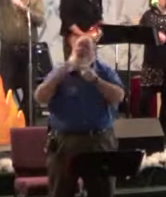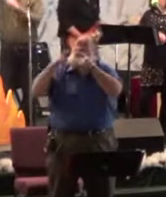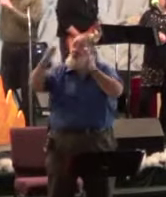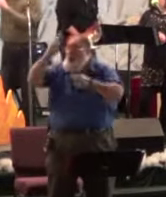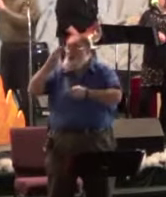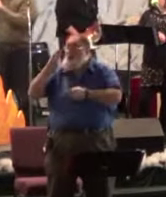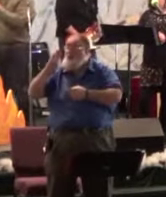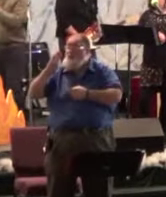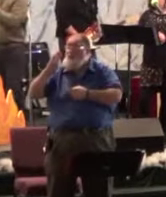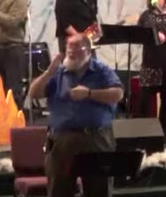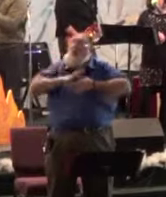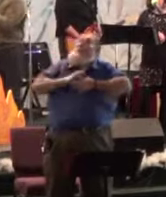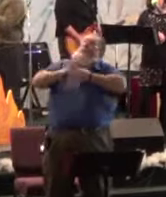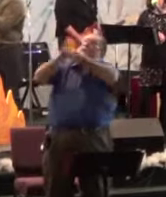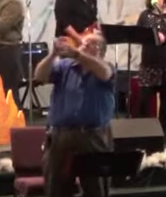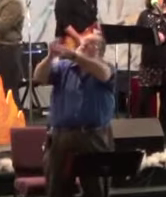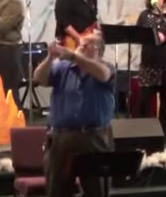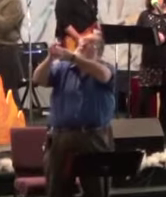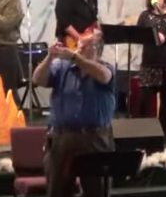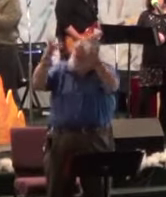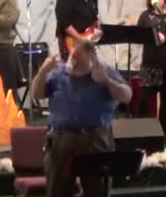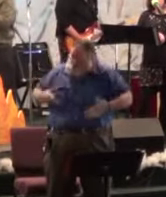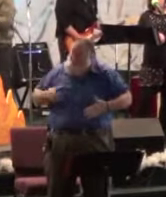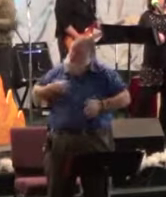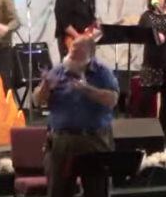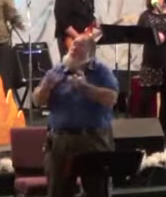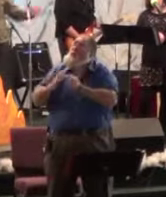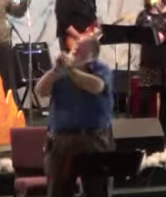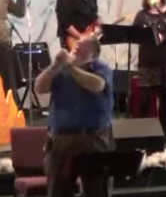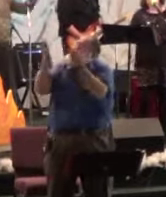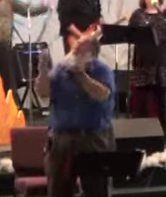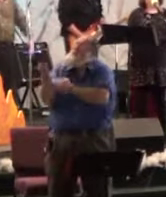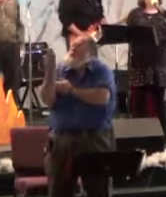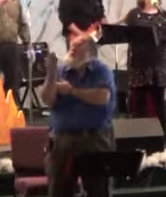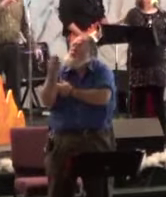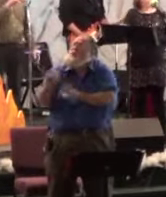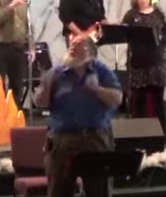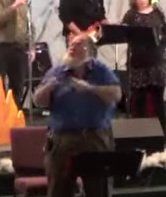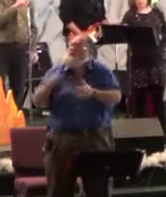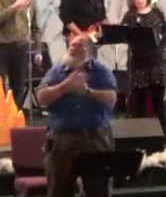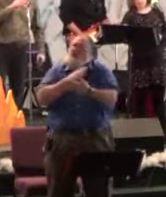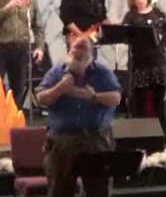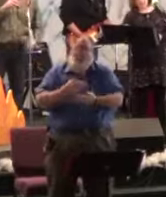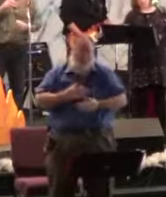I'm yours. Here I am. I want to worship you this morning. As we sing, sing it to the Lord.